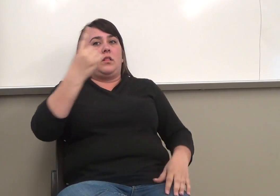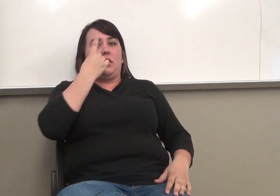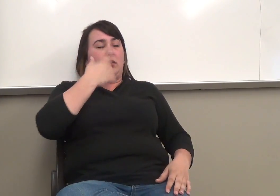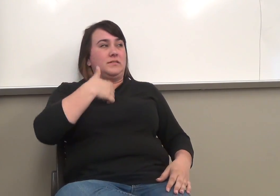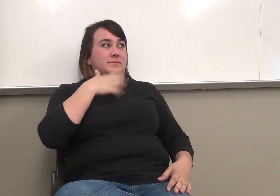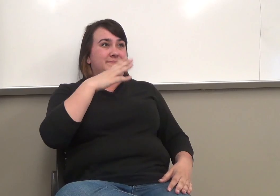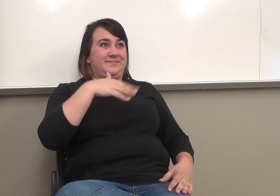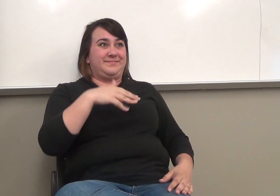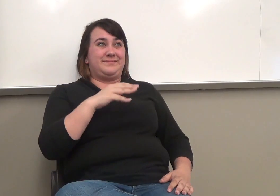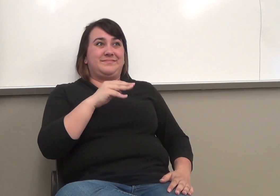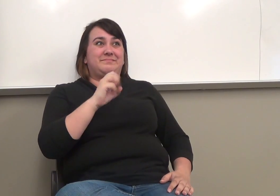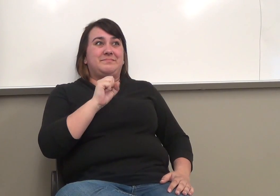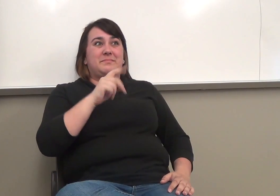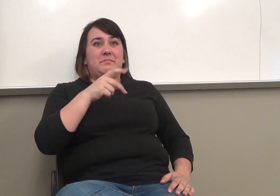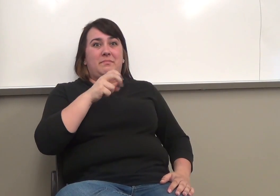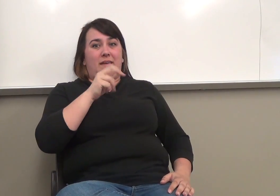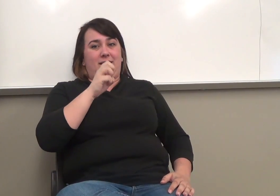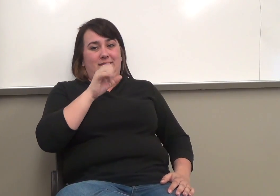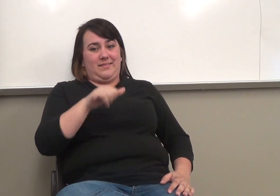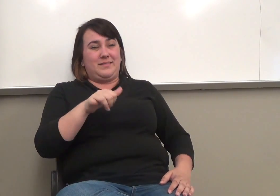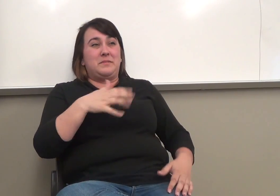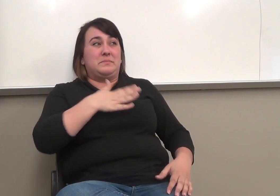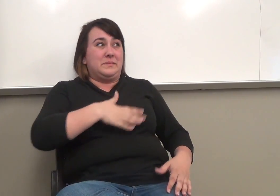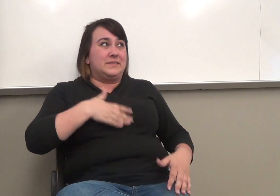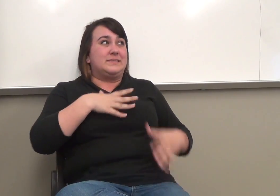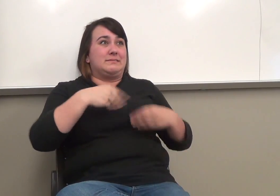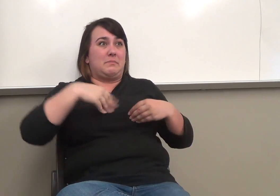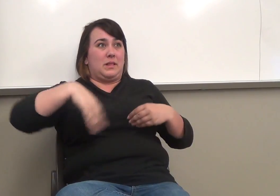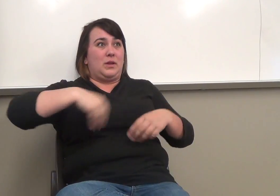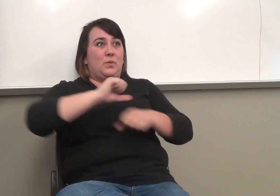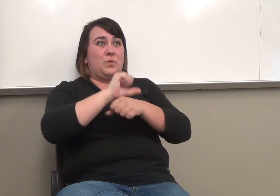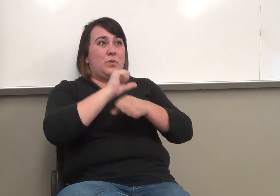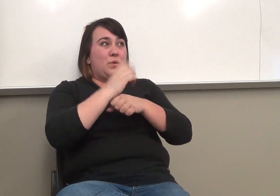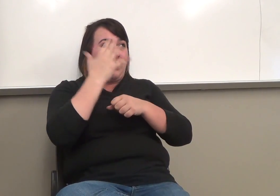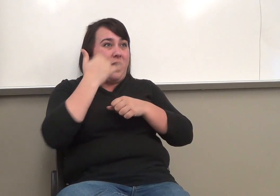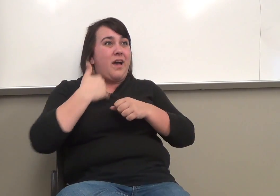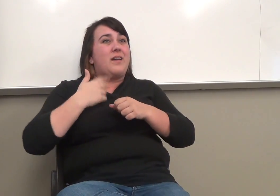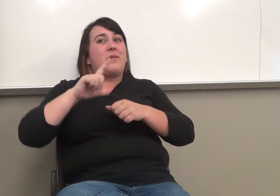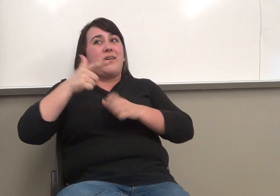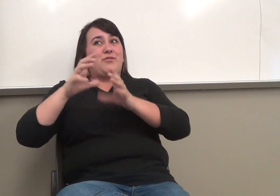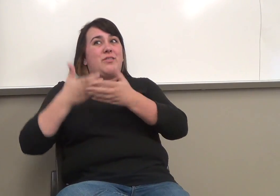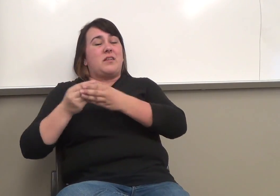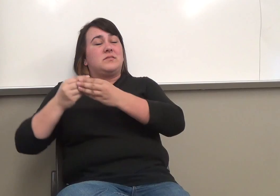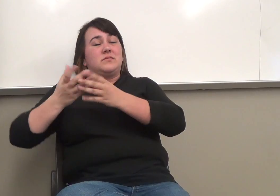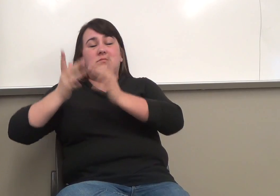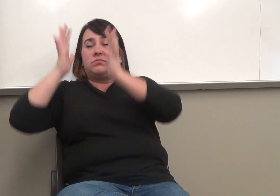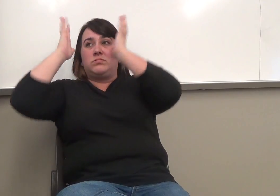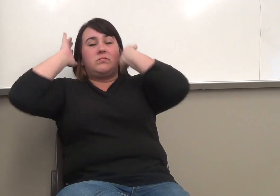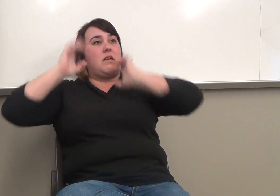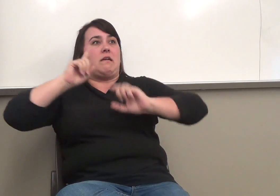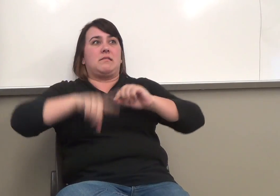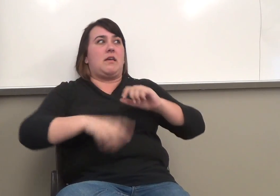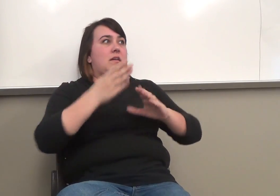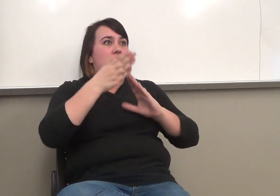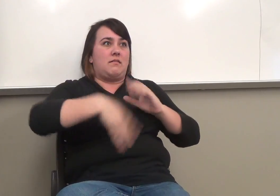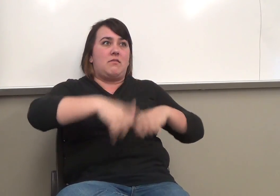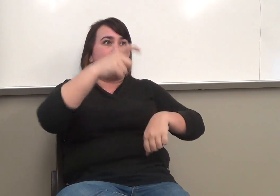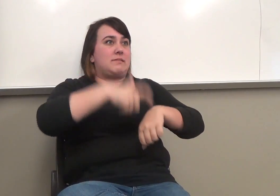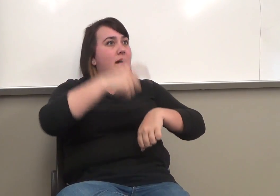Miss Penny, please, you need to accept my work late because I have so much work in my other classes that I can't get done on time. And when